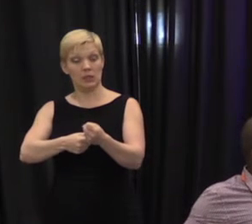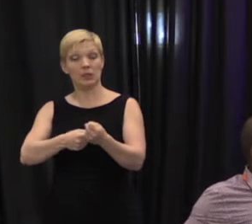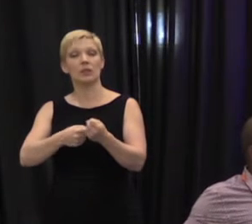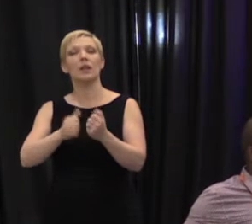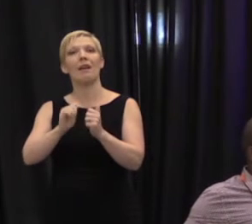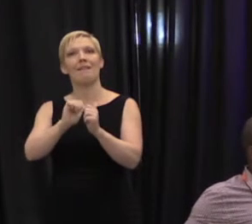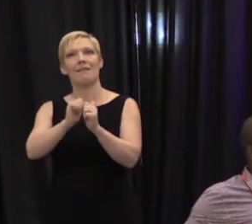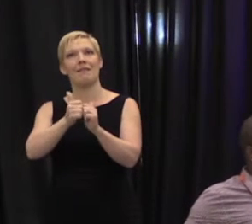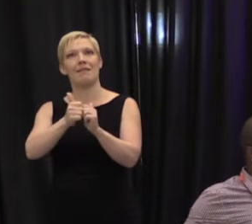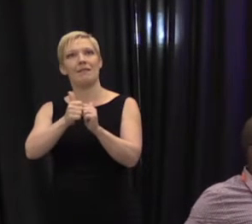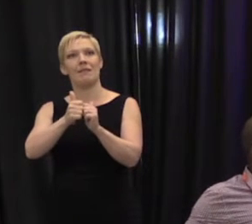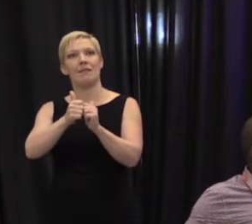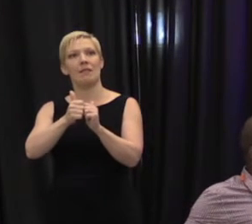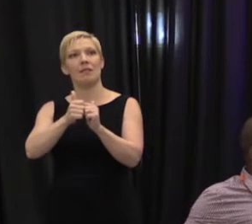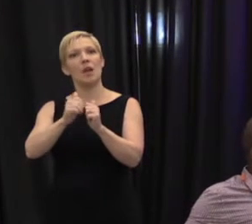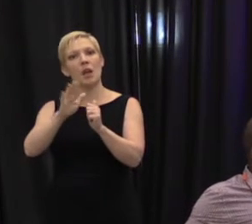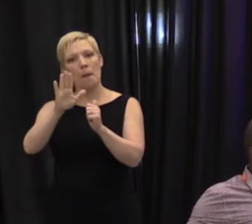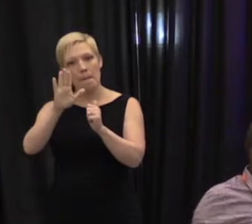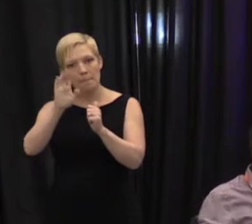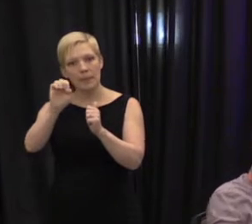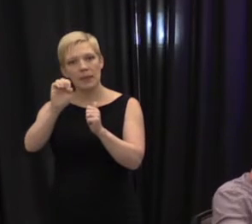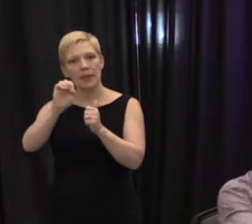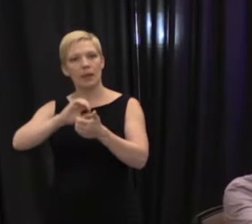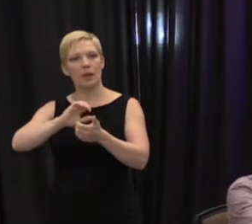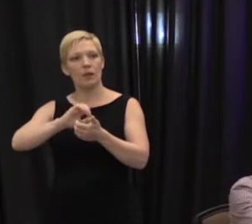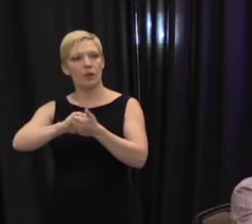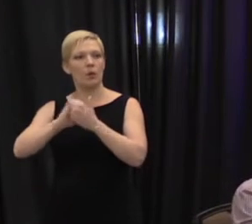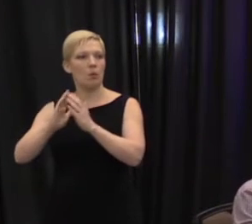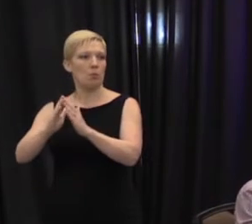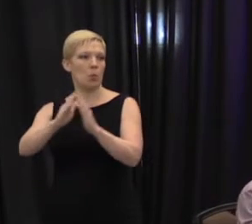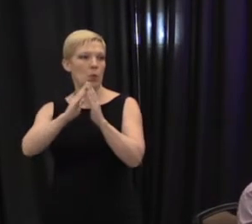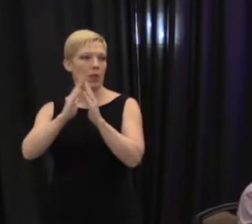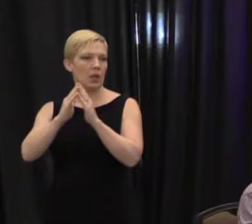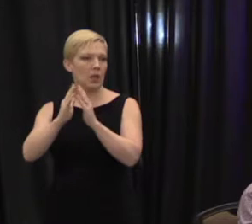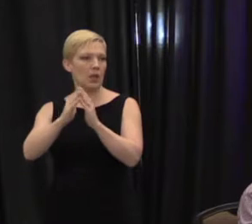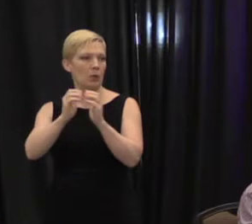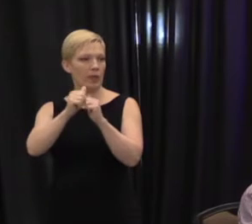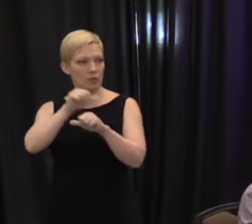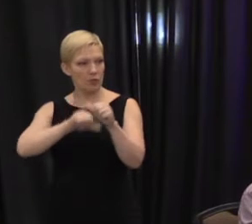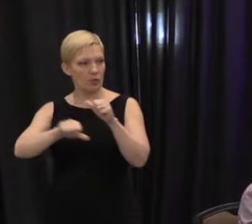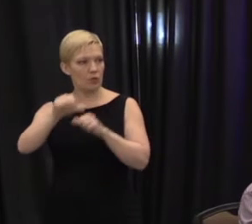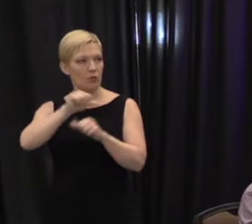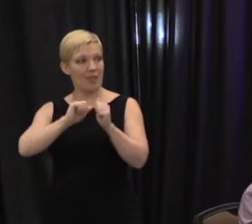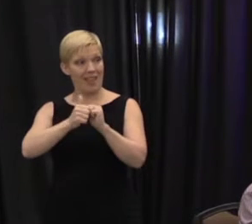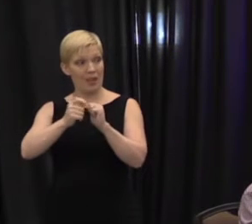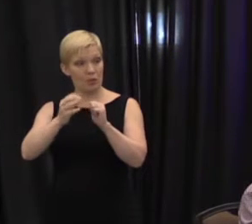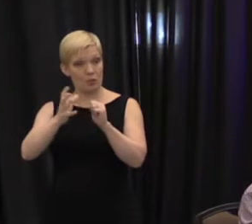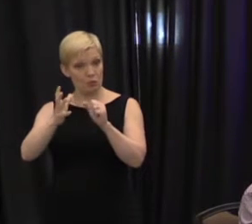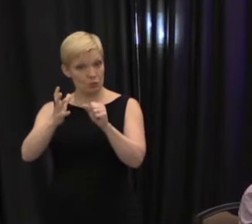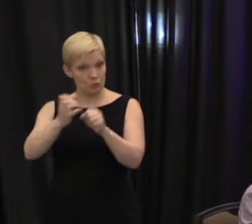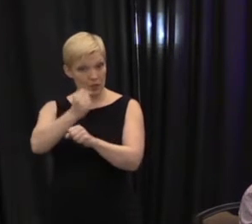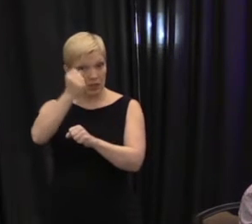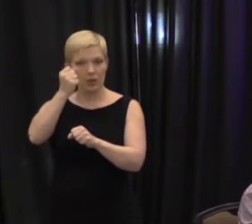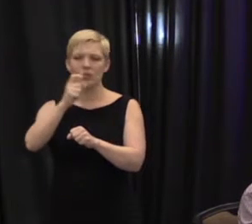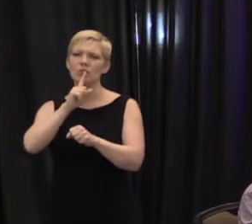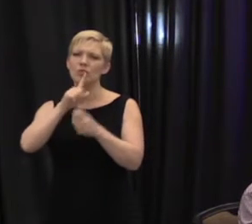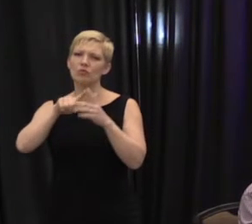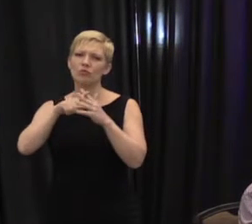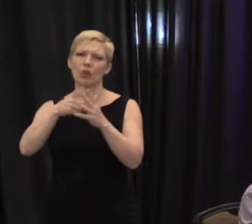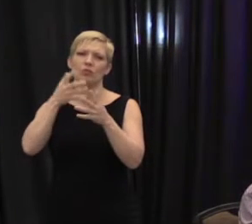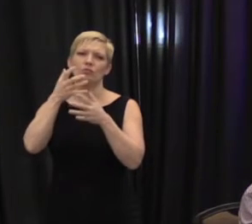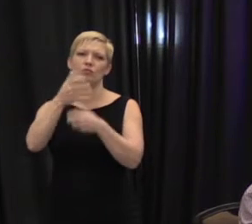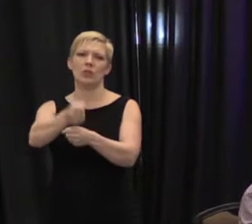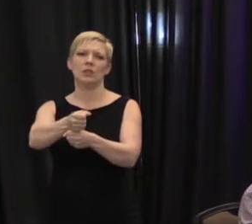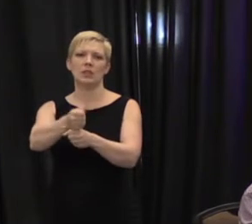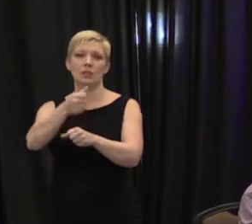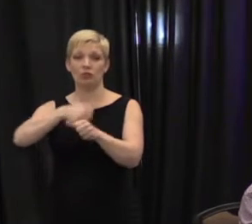really start being in community with each other and know that in order for us to win, we really do have to start trusting each other and